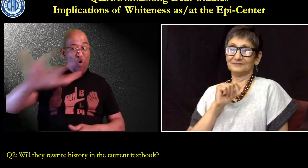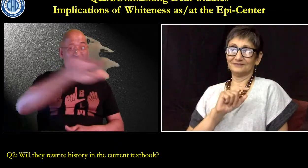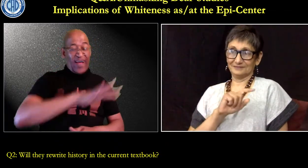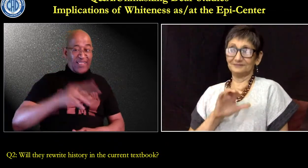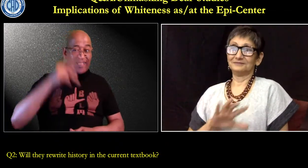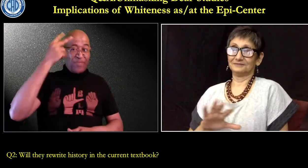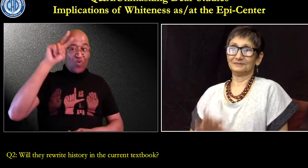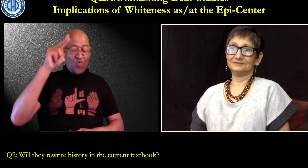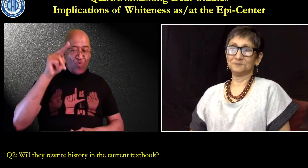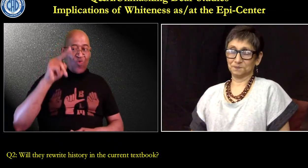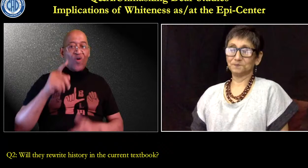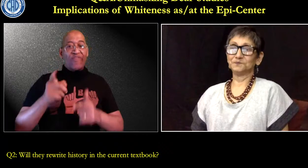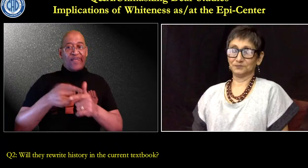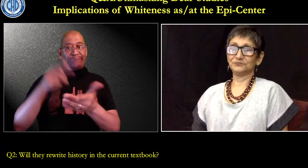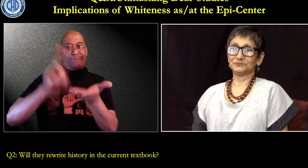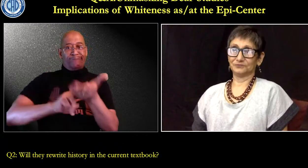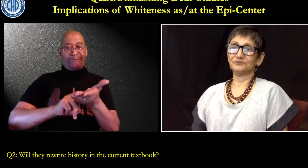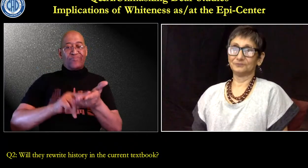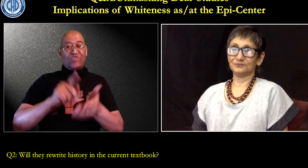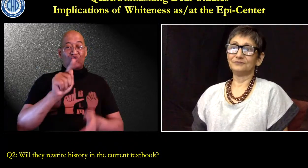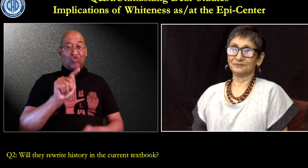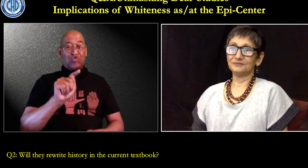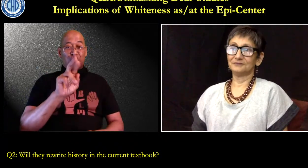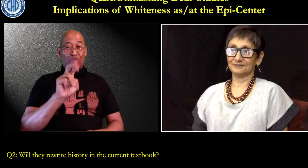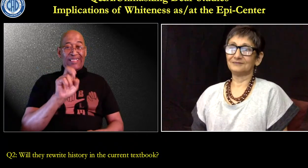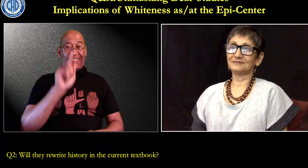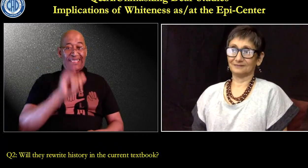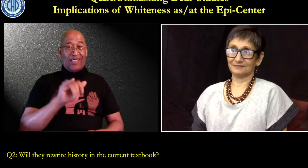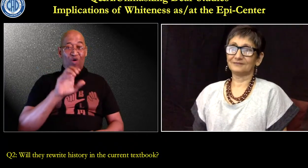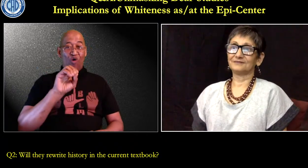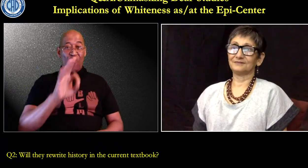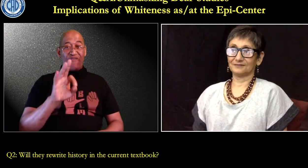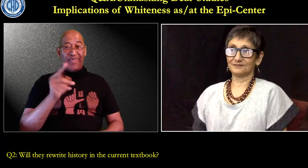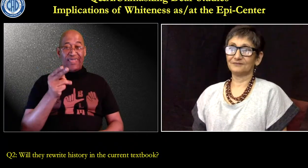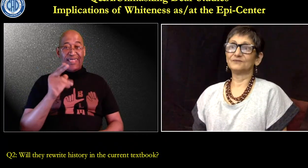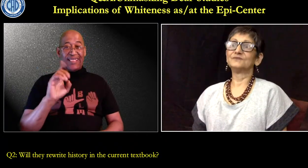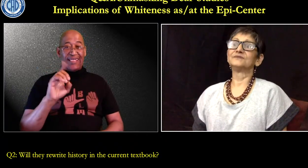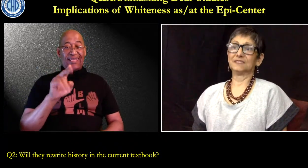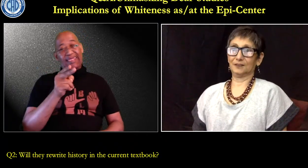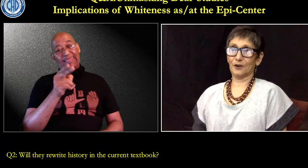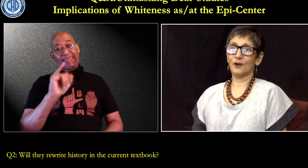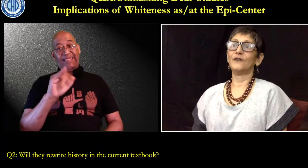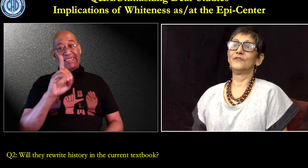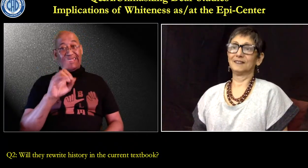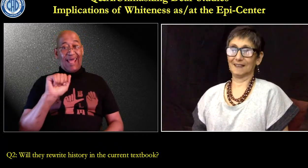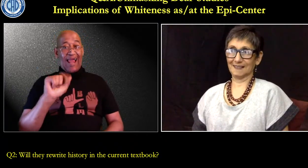colonization happened with, and then also just all the different states around the world